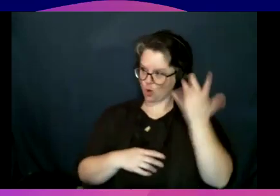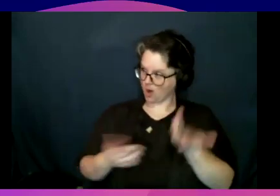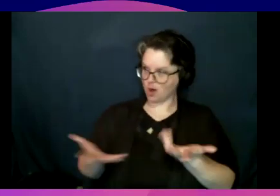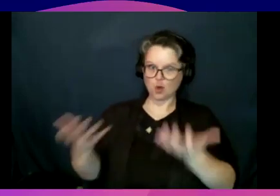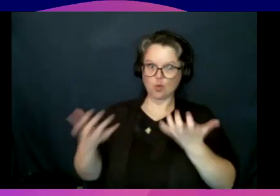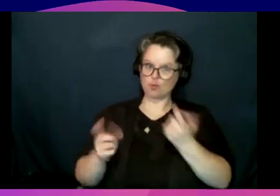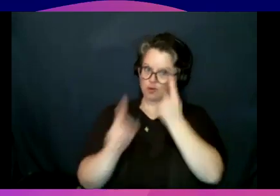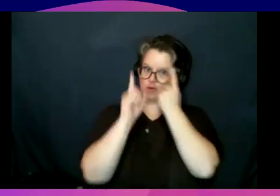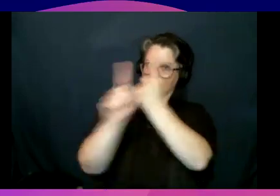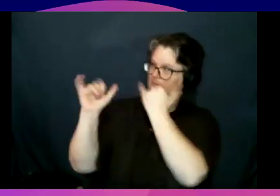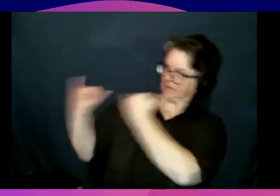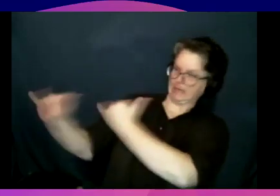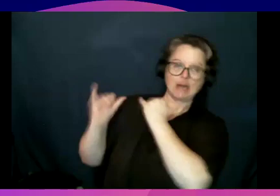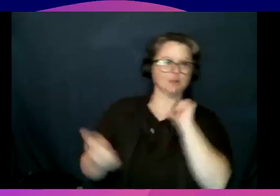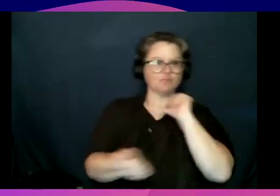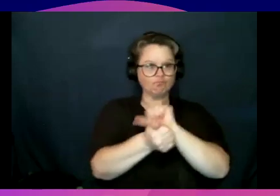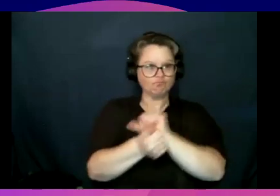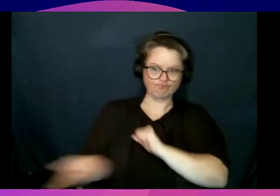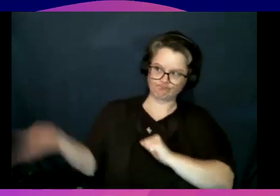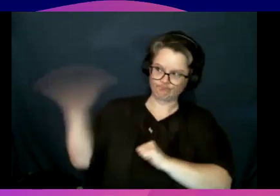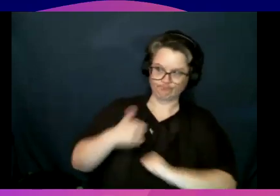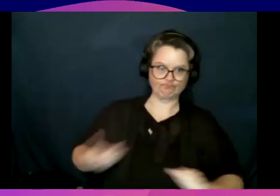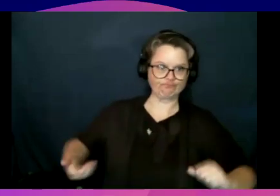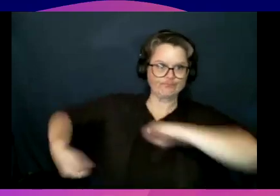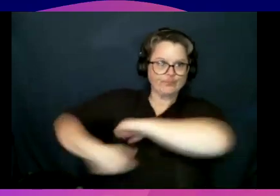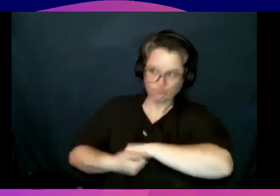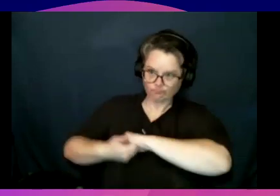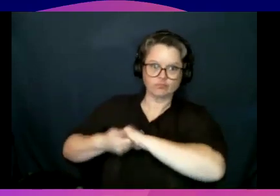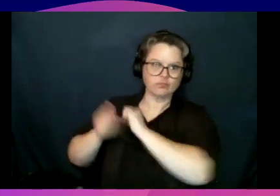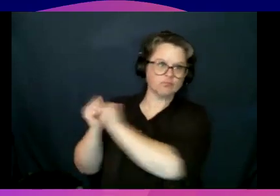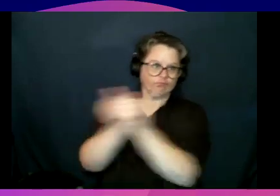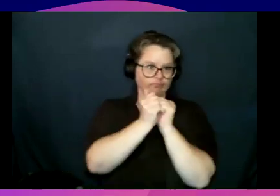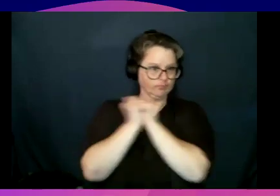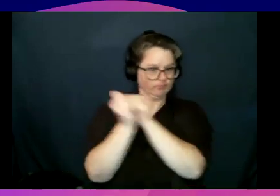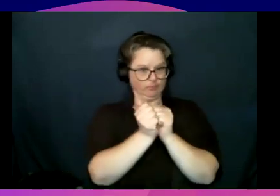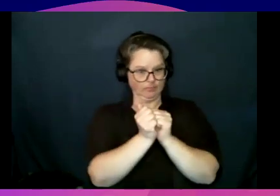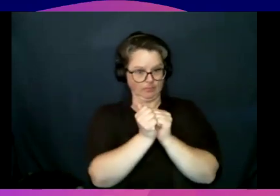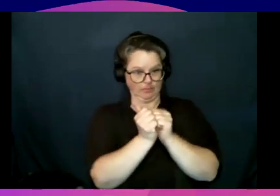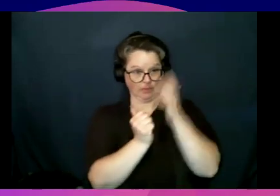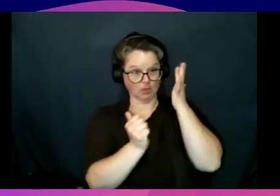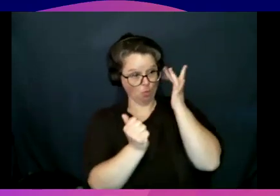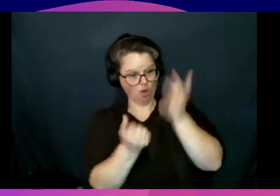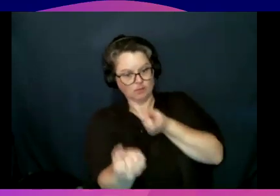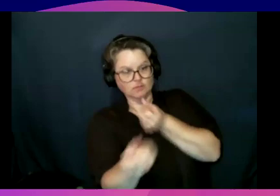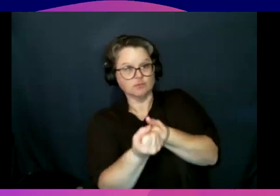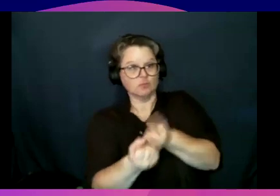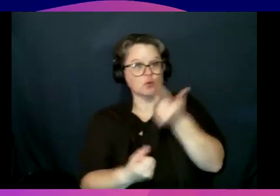work forward to end gender-based violence and support the workers doing this super important work in our communities. So